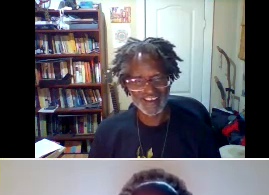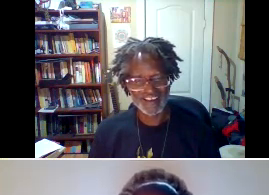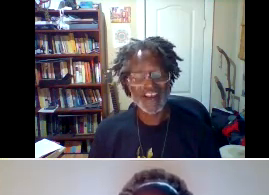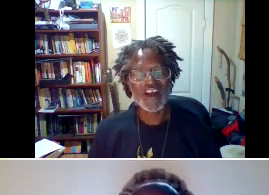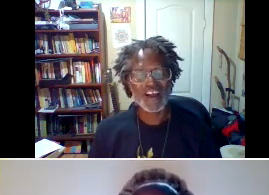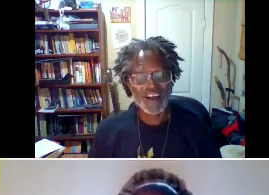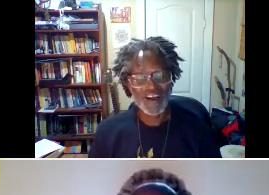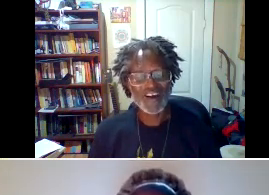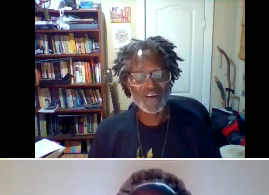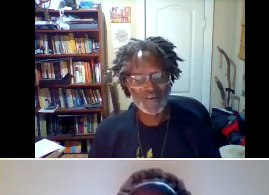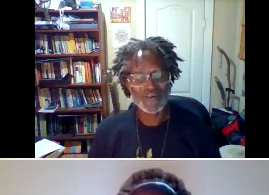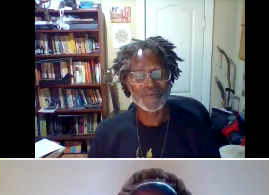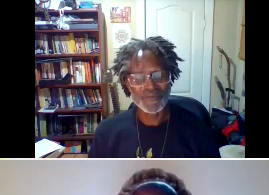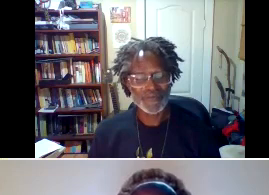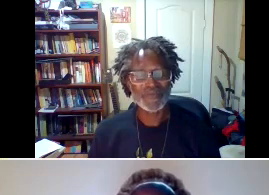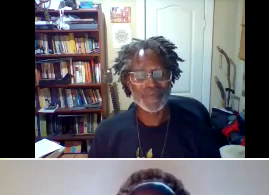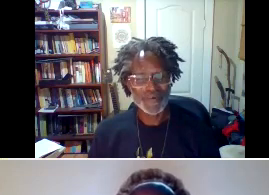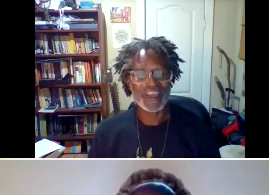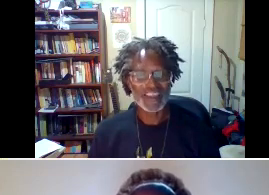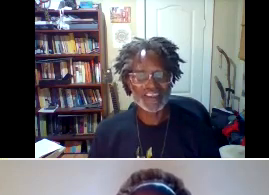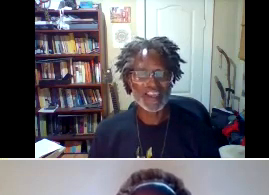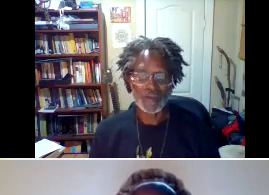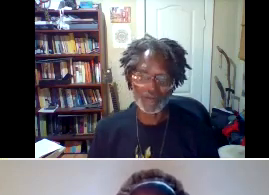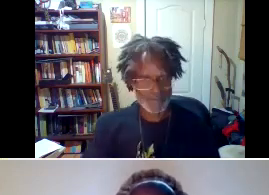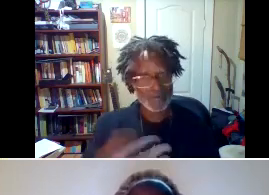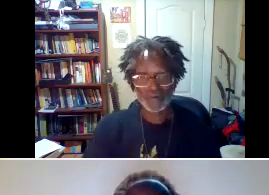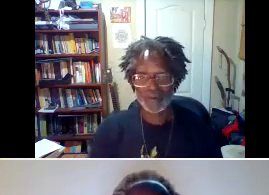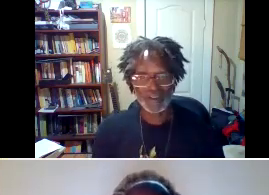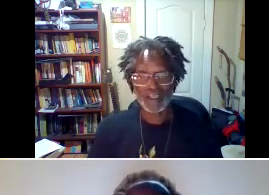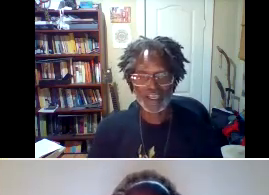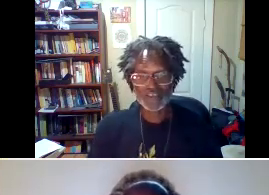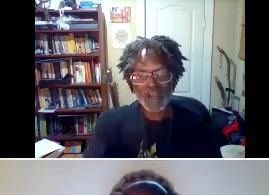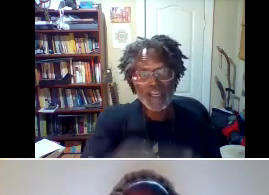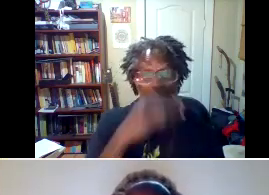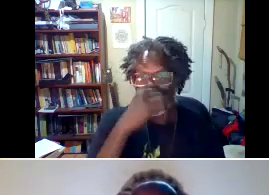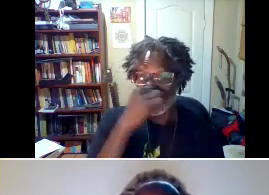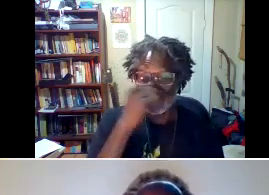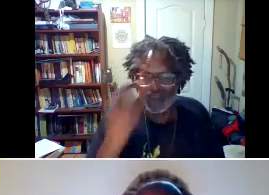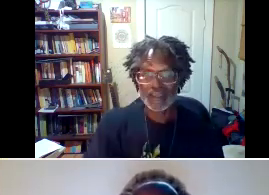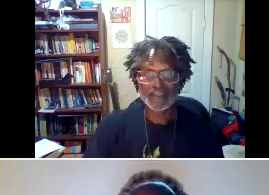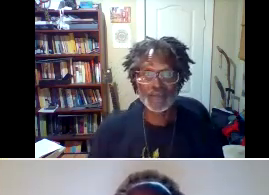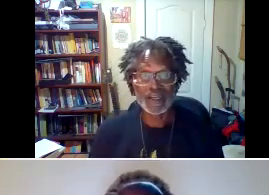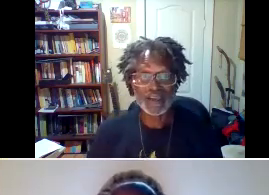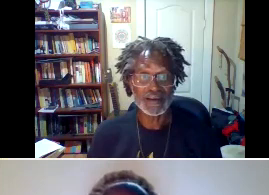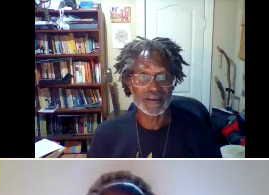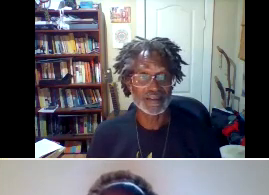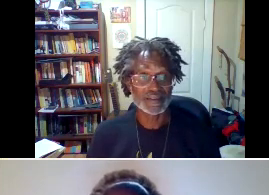with. I want to sign with you, Ray. Okay. Yeah. And also with